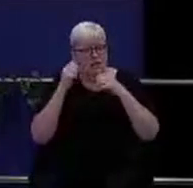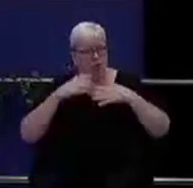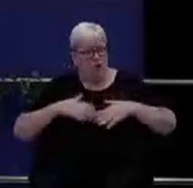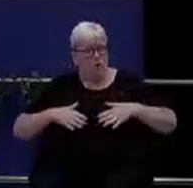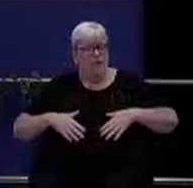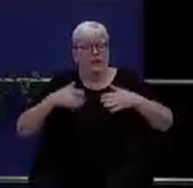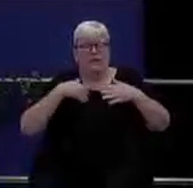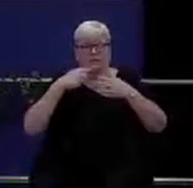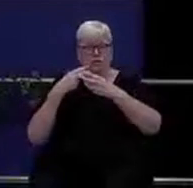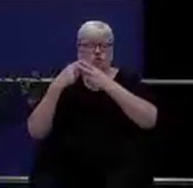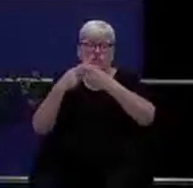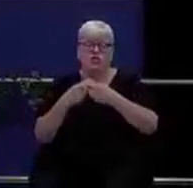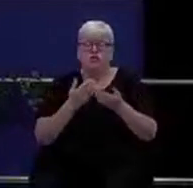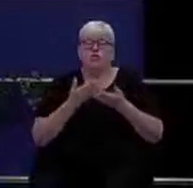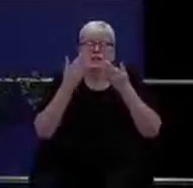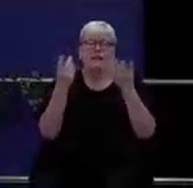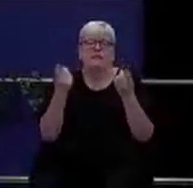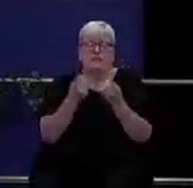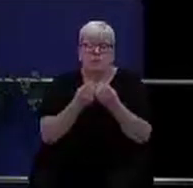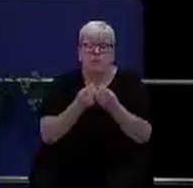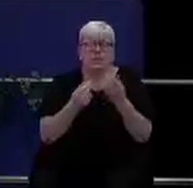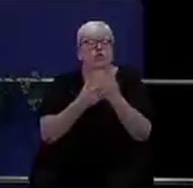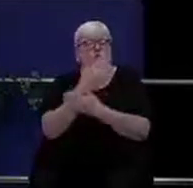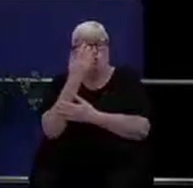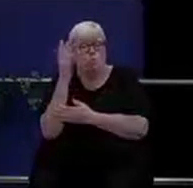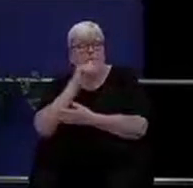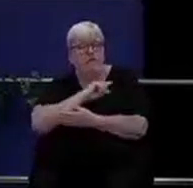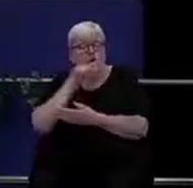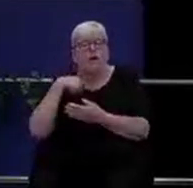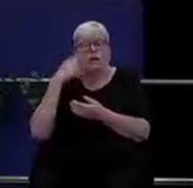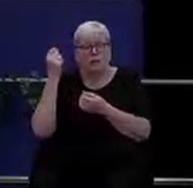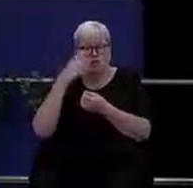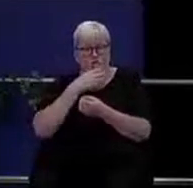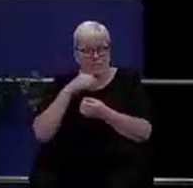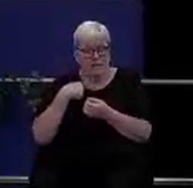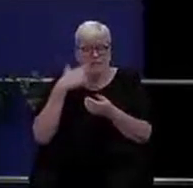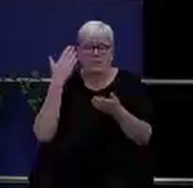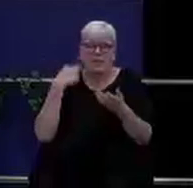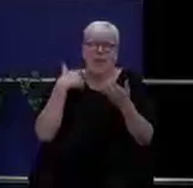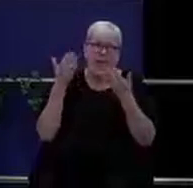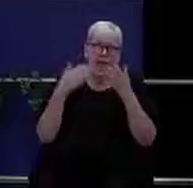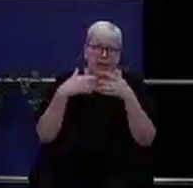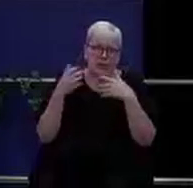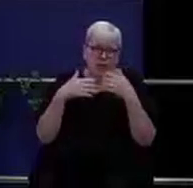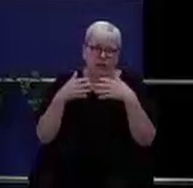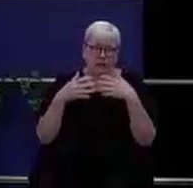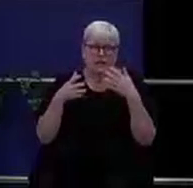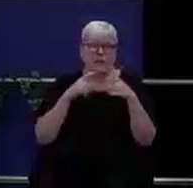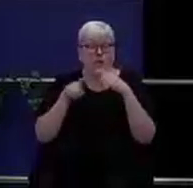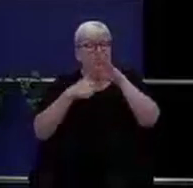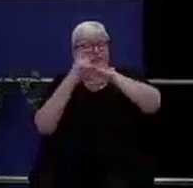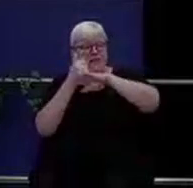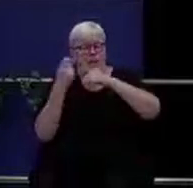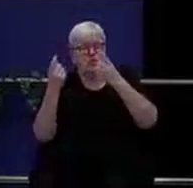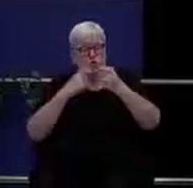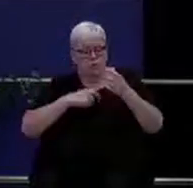of tradition to give someone a new item of clothing for Christmas, so that would start in the autumn. But I think a most fundamental human